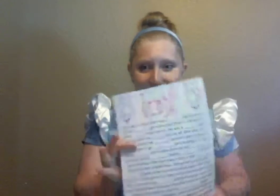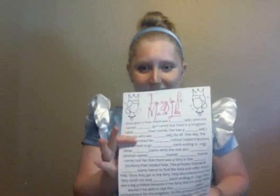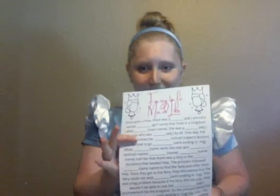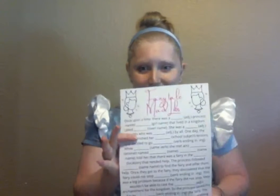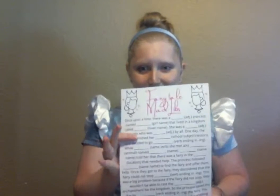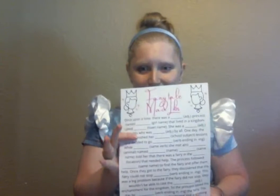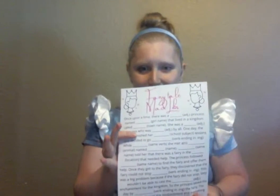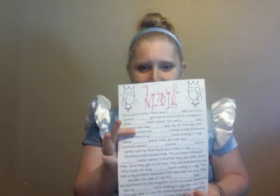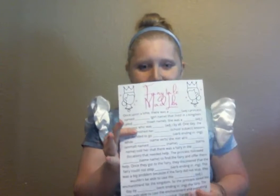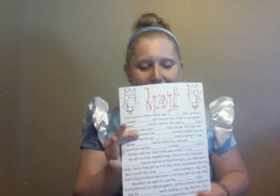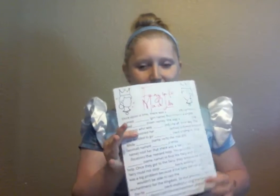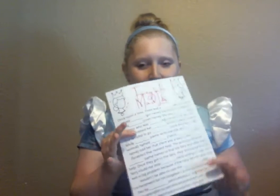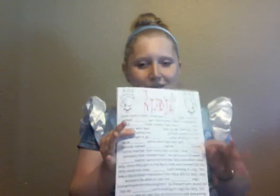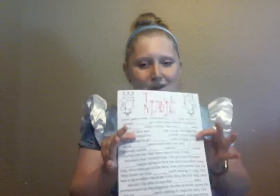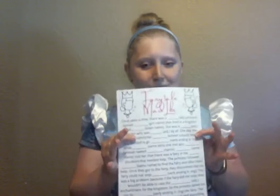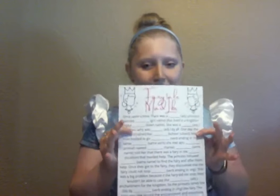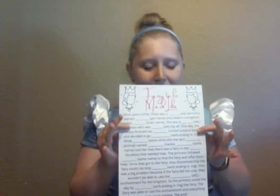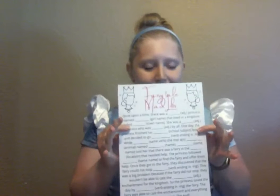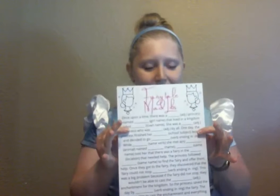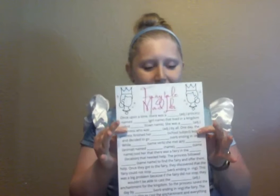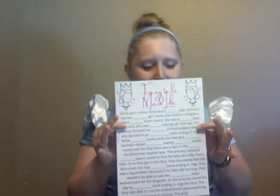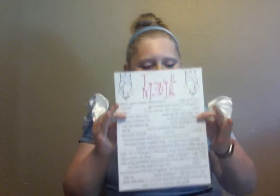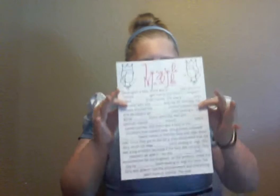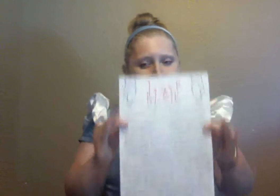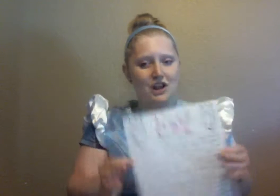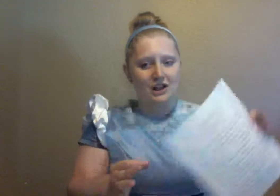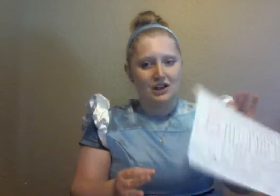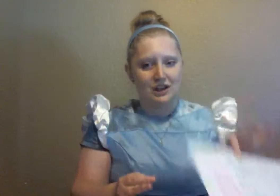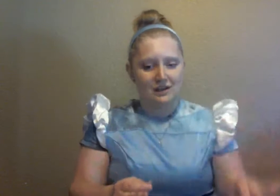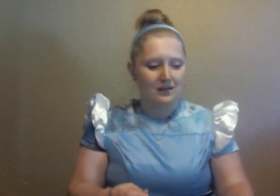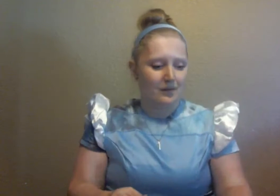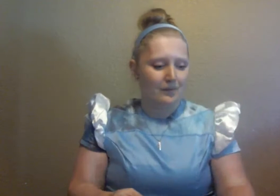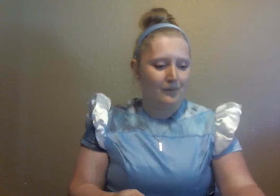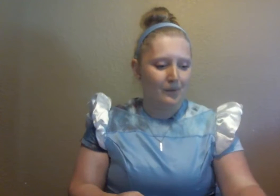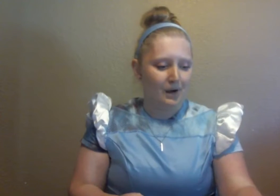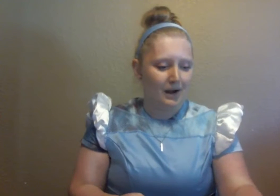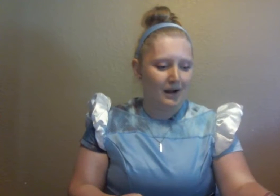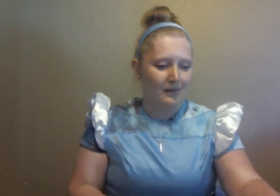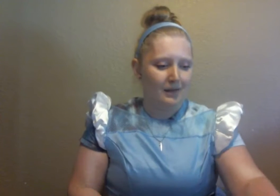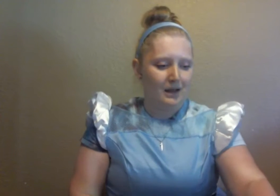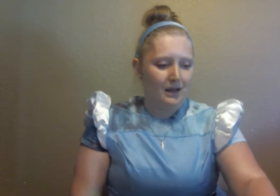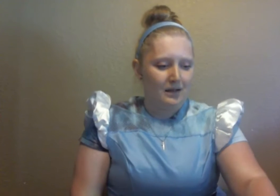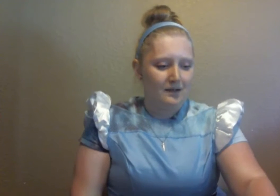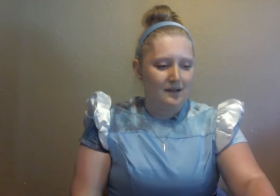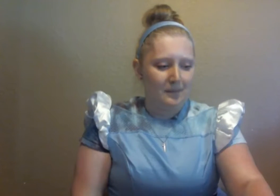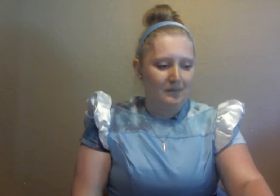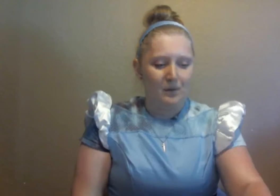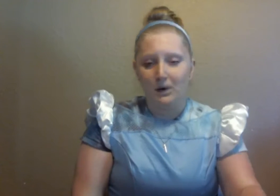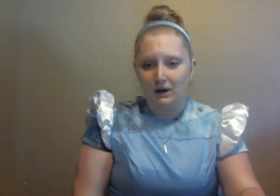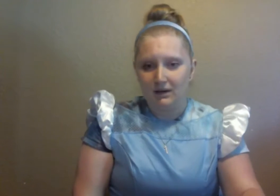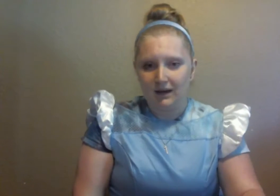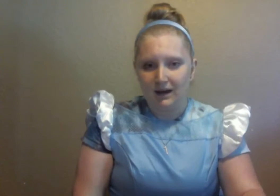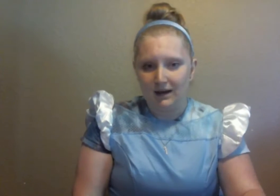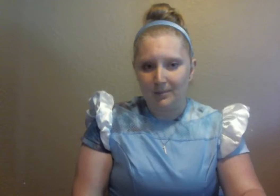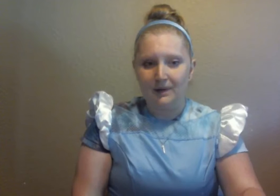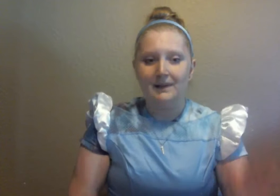Lib. So if you have suggestions for some of the words later,